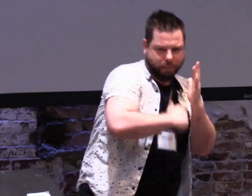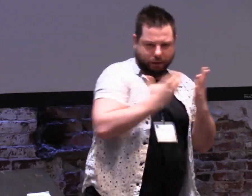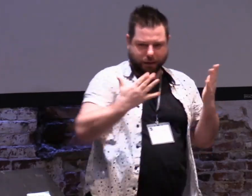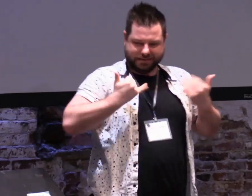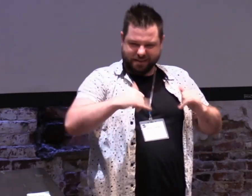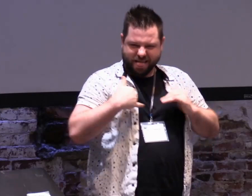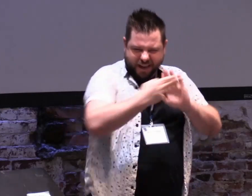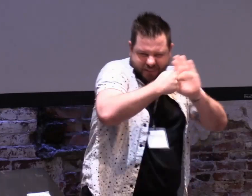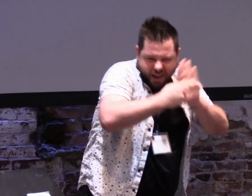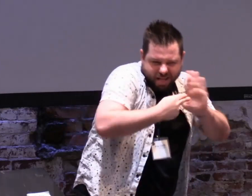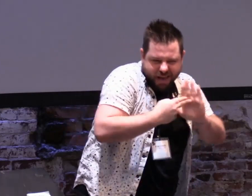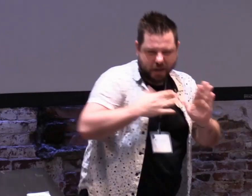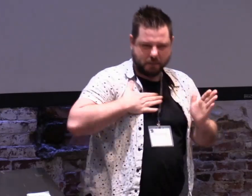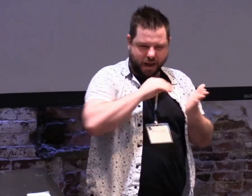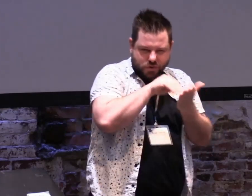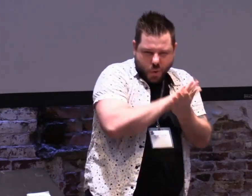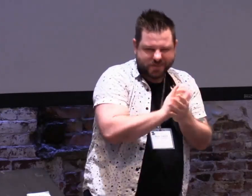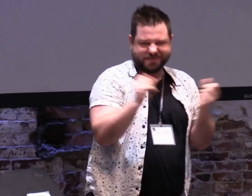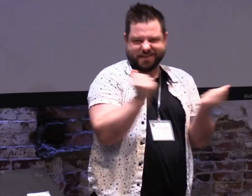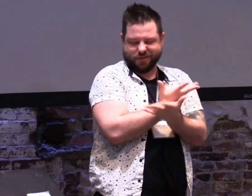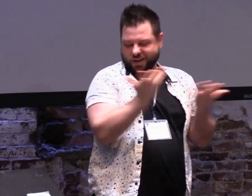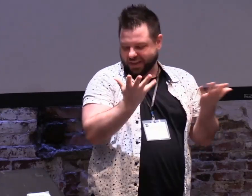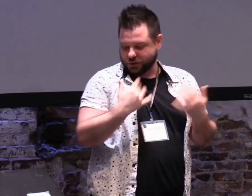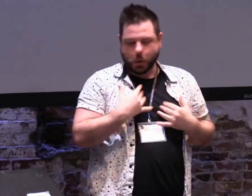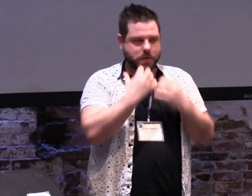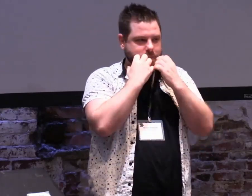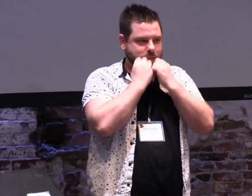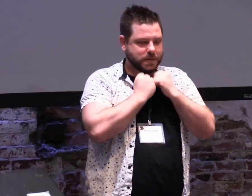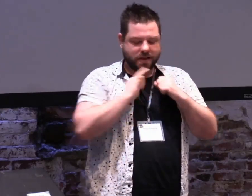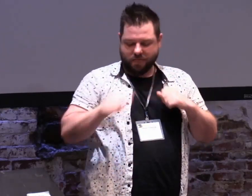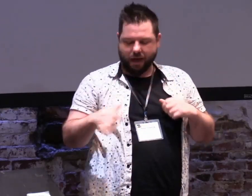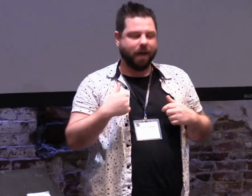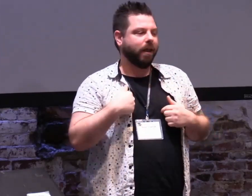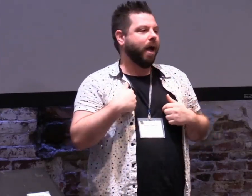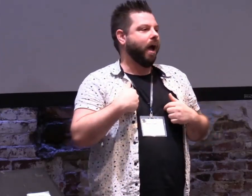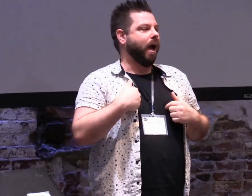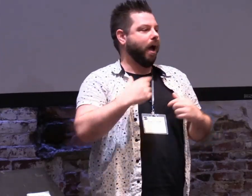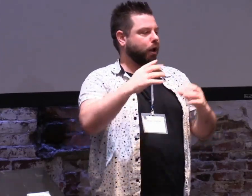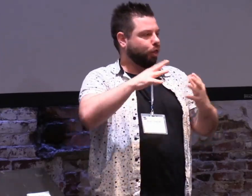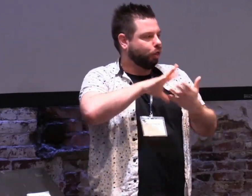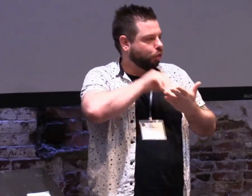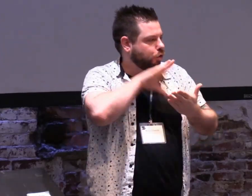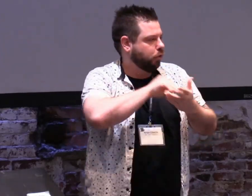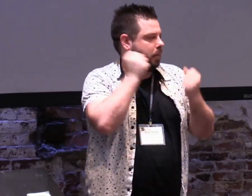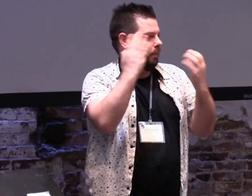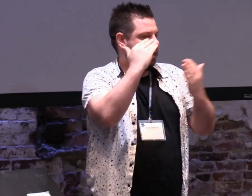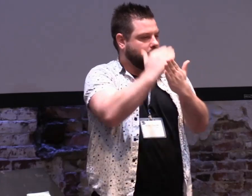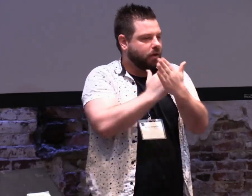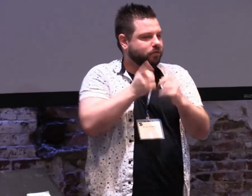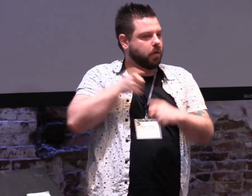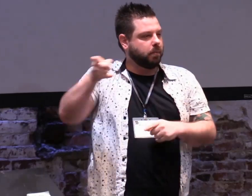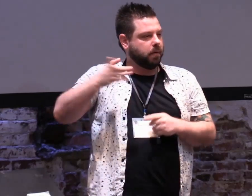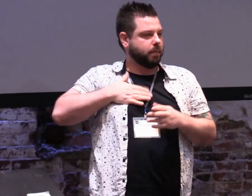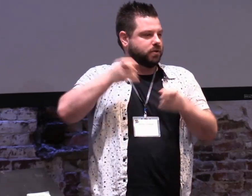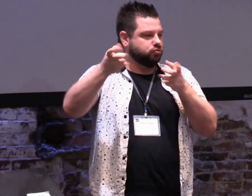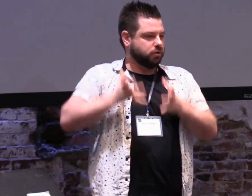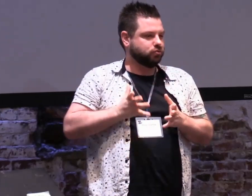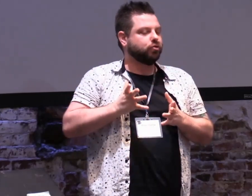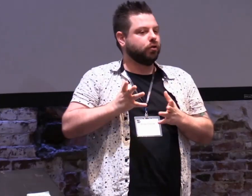Gray, brown, it still, you know, has its titles. It has everything in there, and I cherish this script. I learned so many things